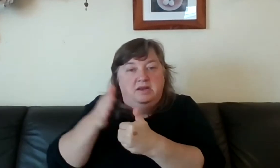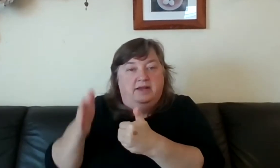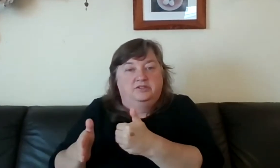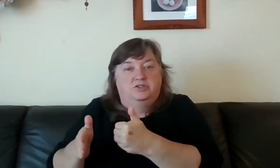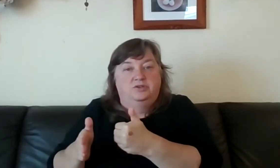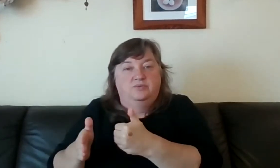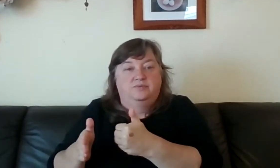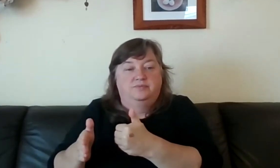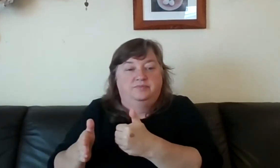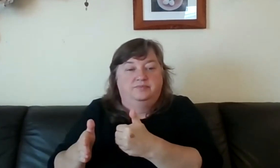Next to.